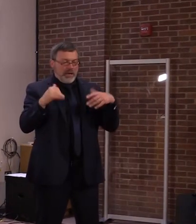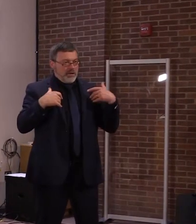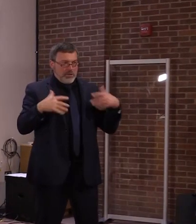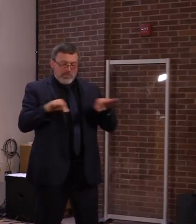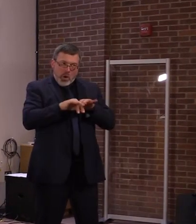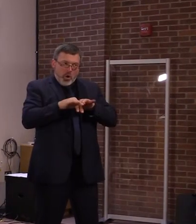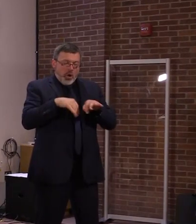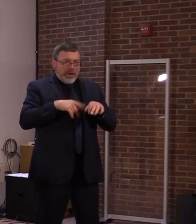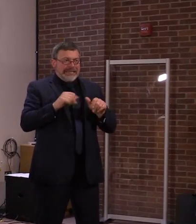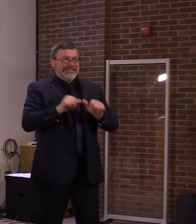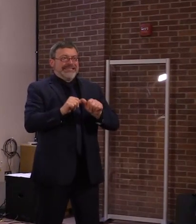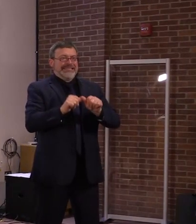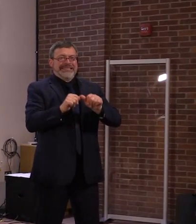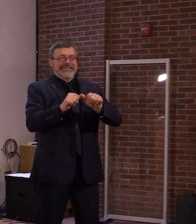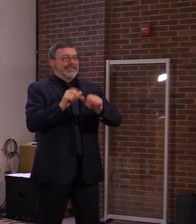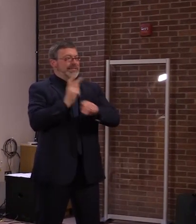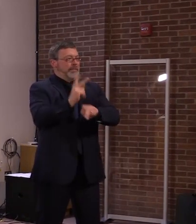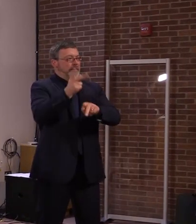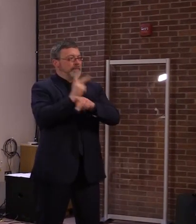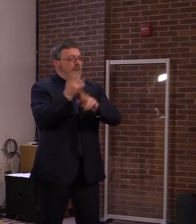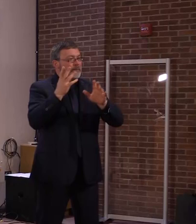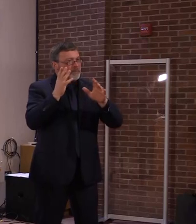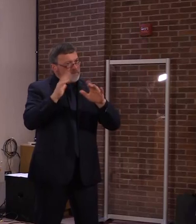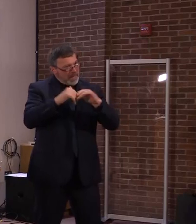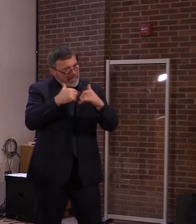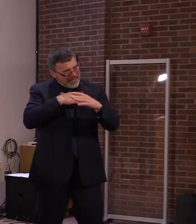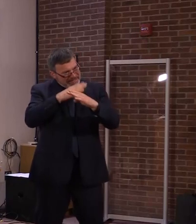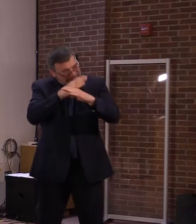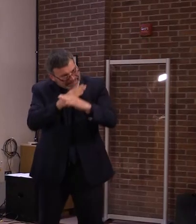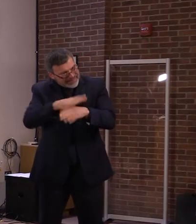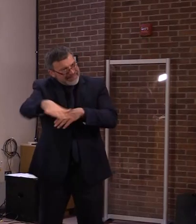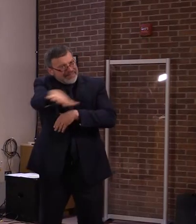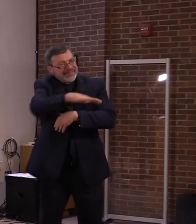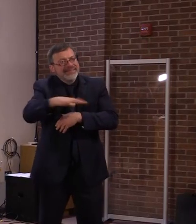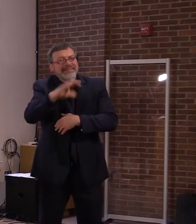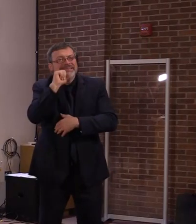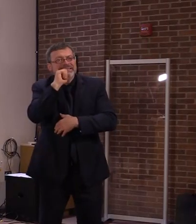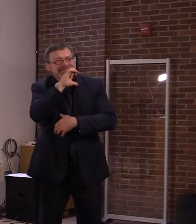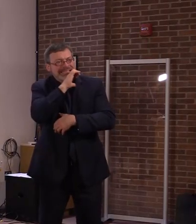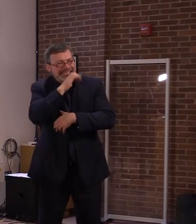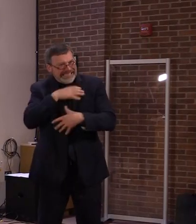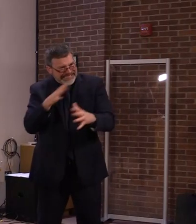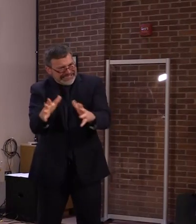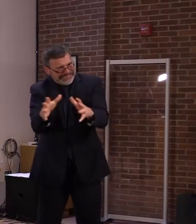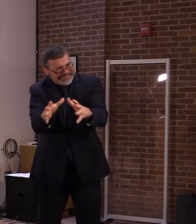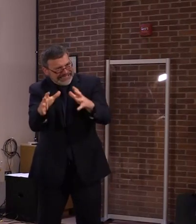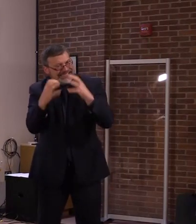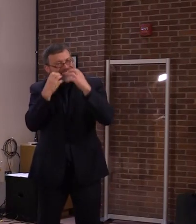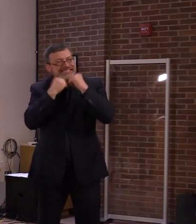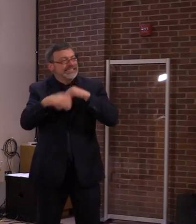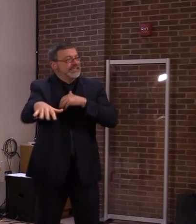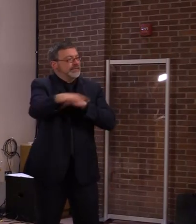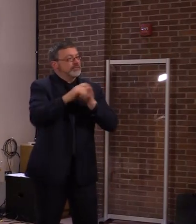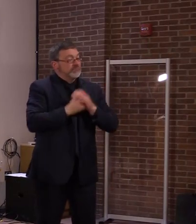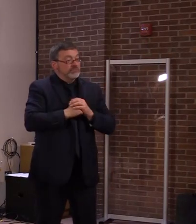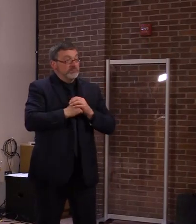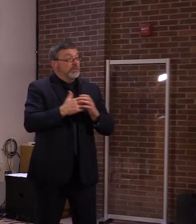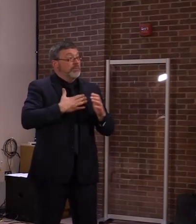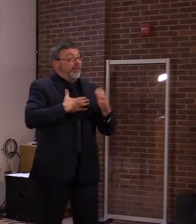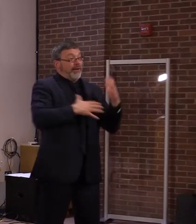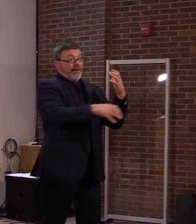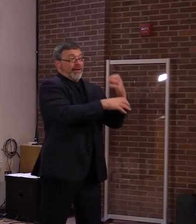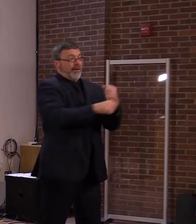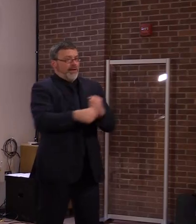most vulnerable have the greatest degree of protection. So with that, I'll now turn it over to Secretary Smith.